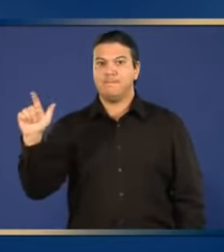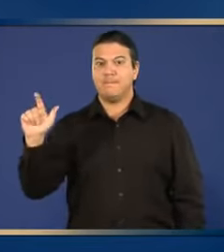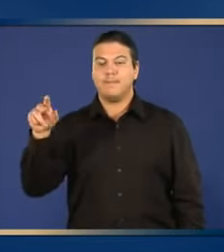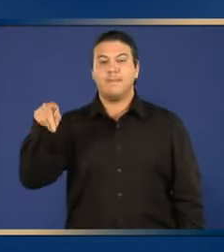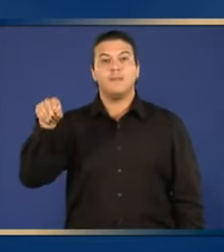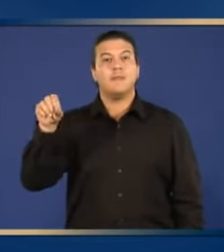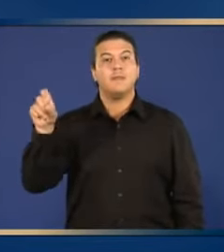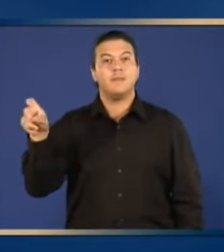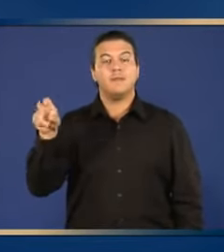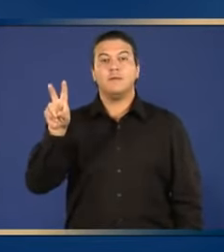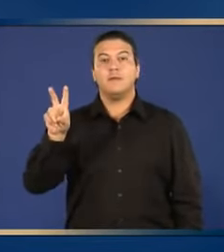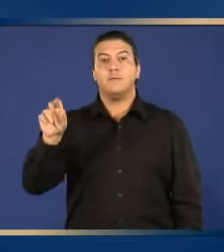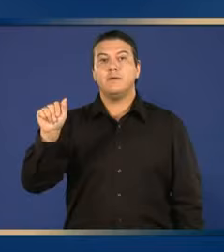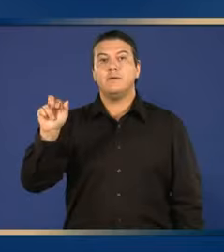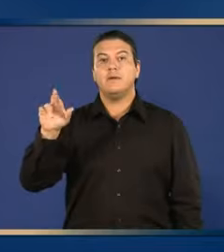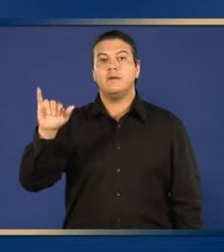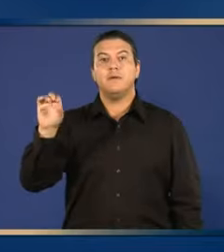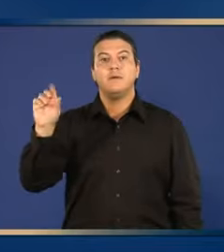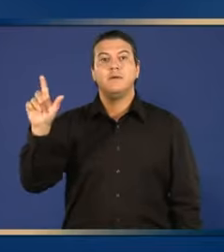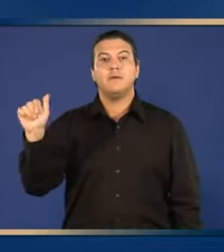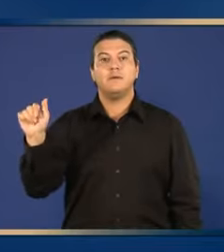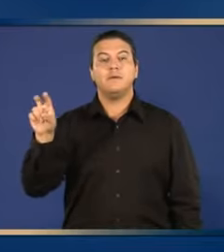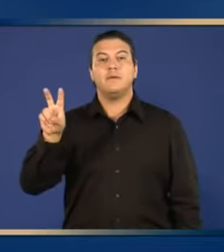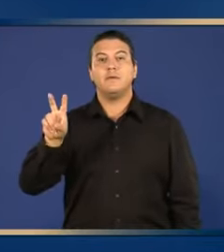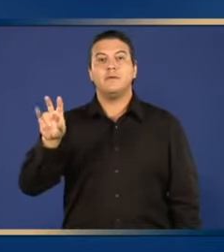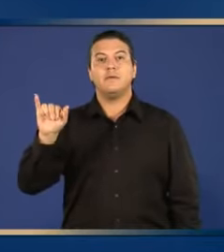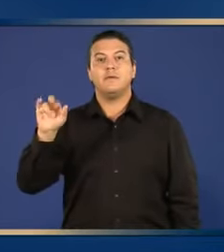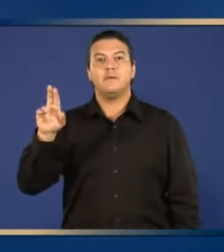Smallpox variola virus.